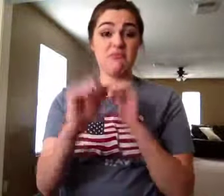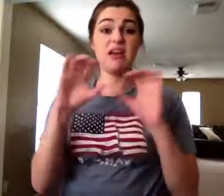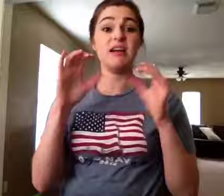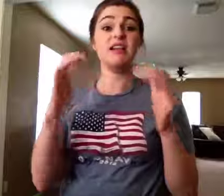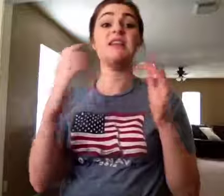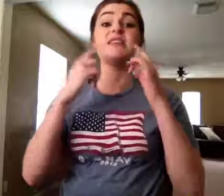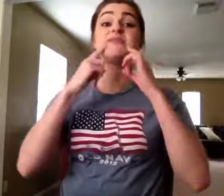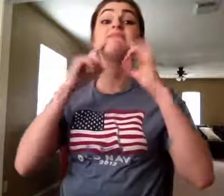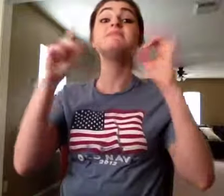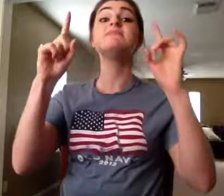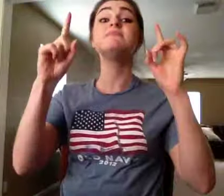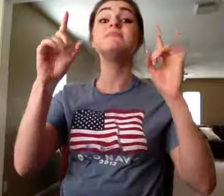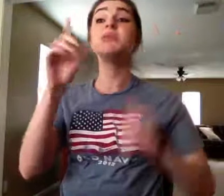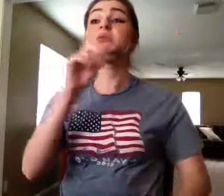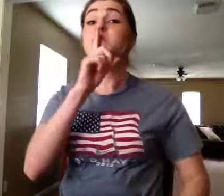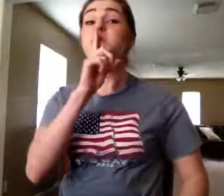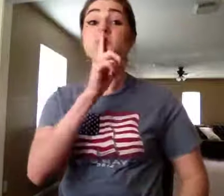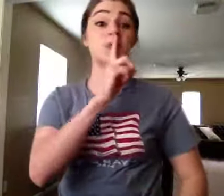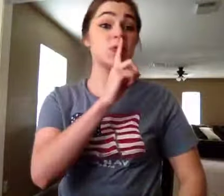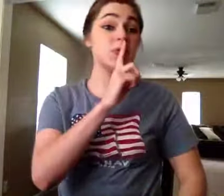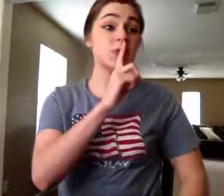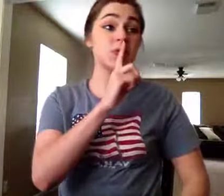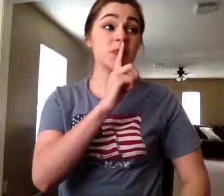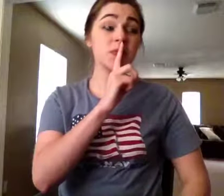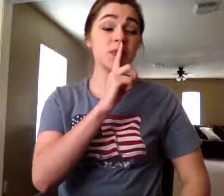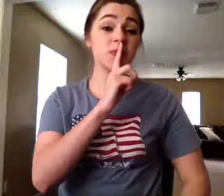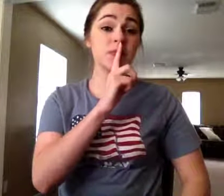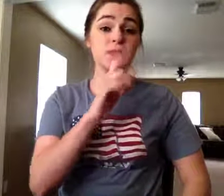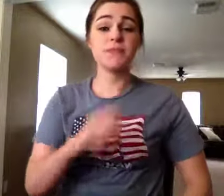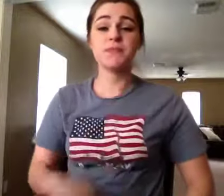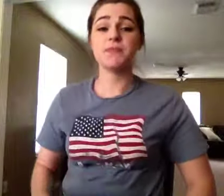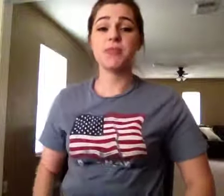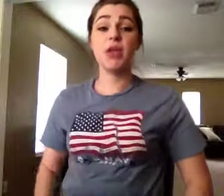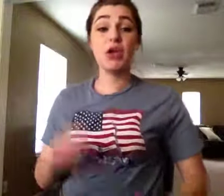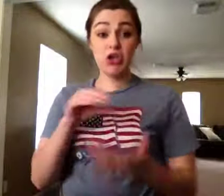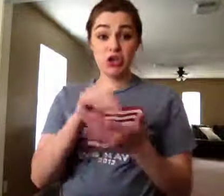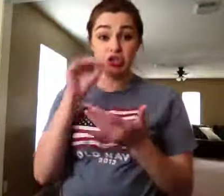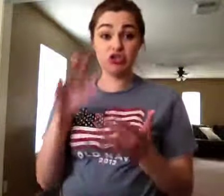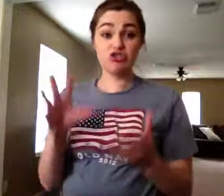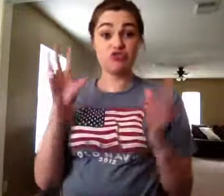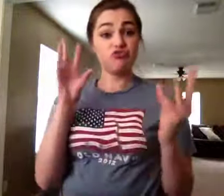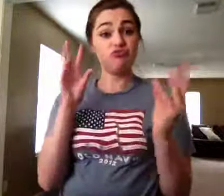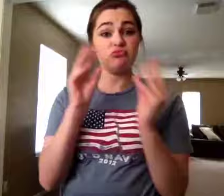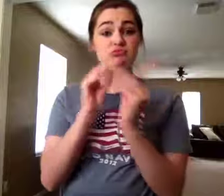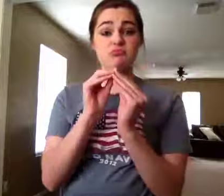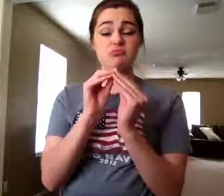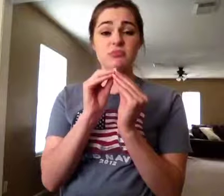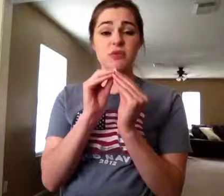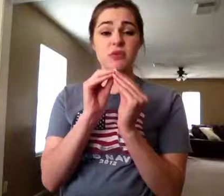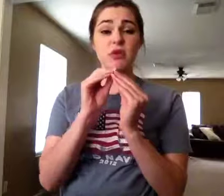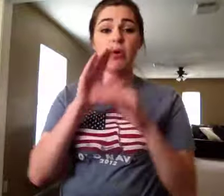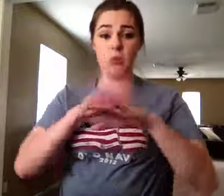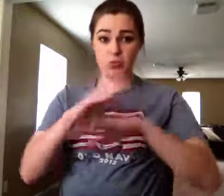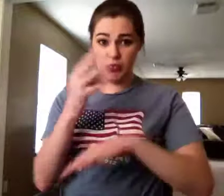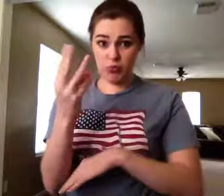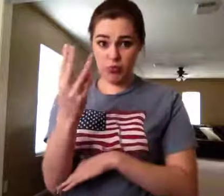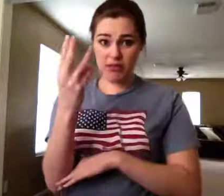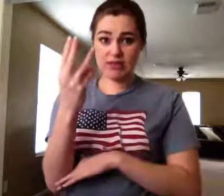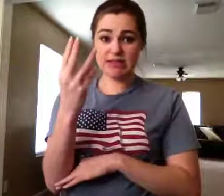please. This applies to a couple of you. The student council will meet as scheduled on Wednesday, but the room has changed,